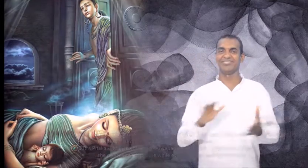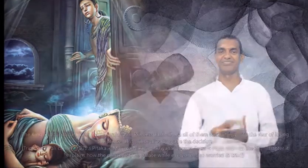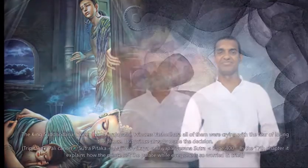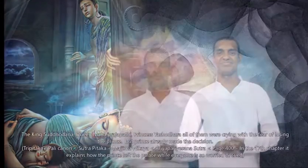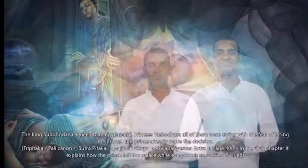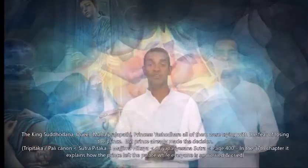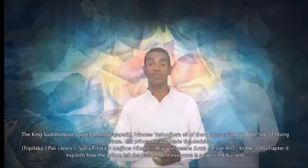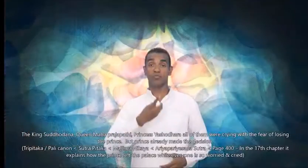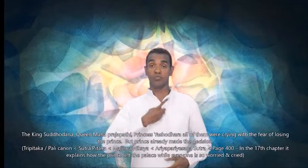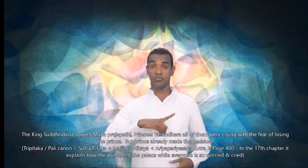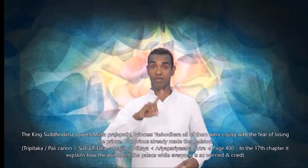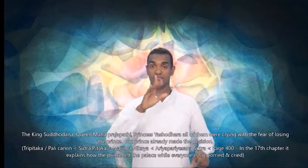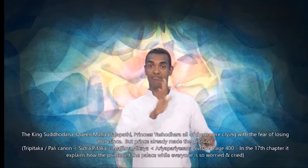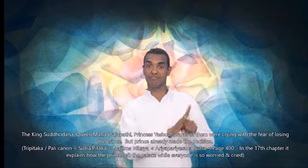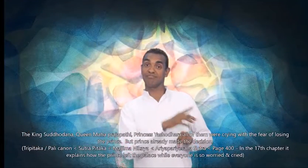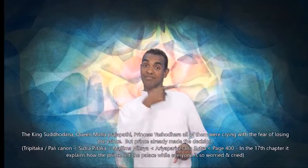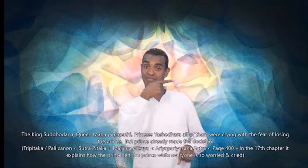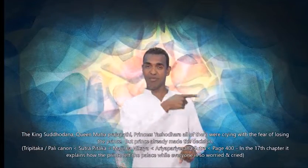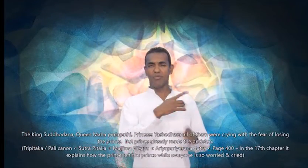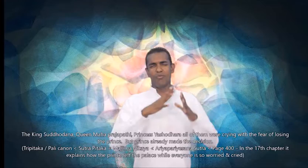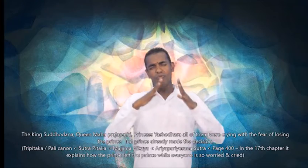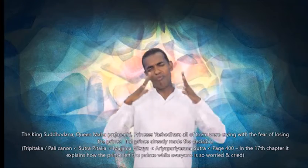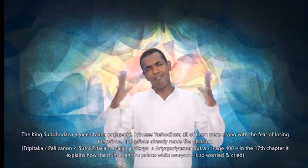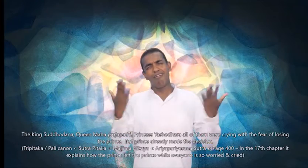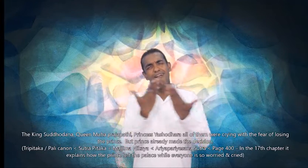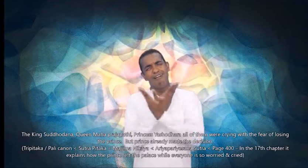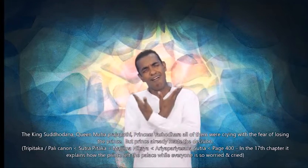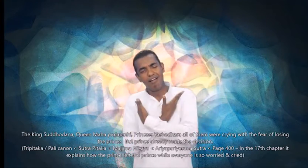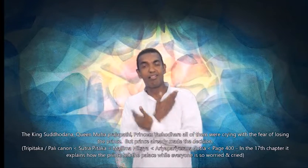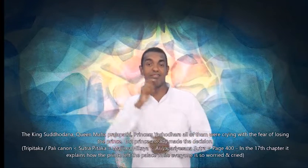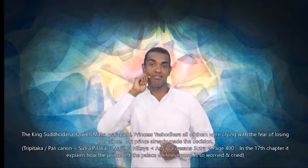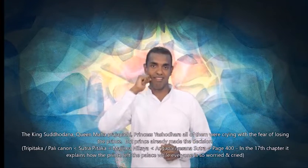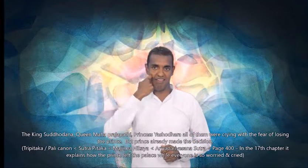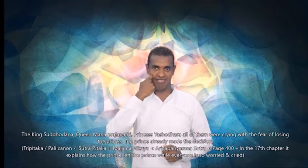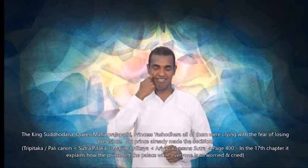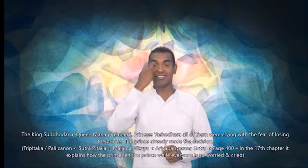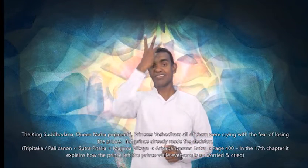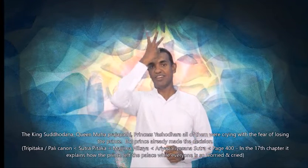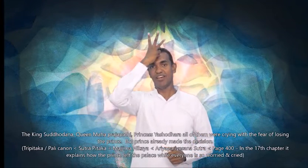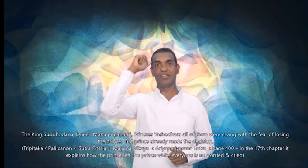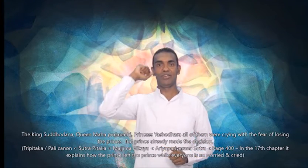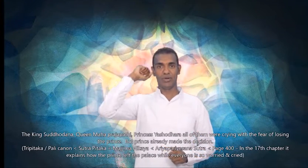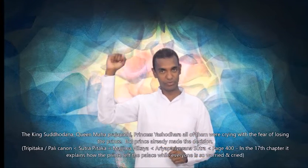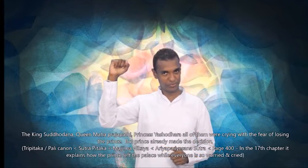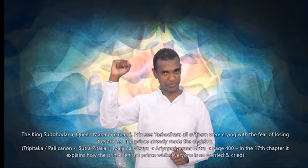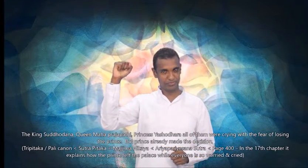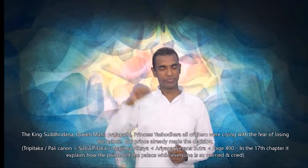The king Suddhodana, Queen Mahaprajapati, Princess Yashodhara, all of them